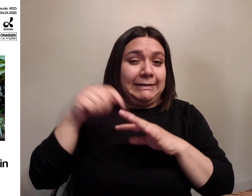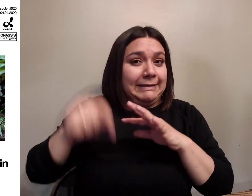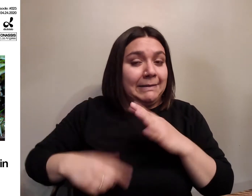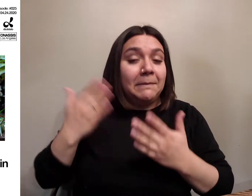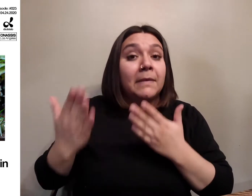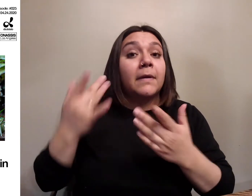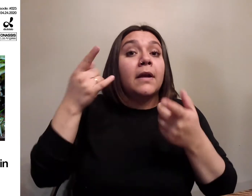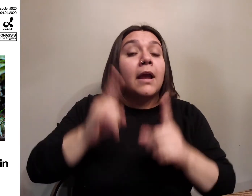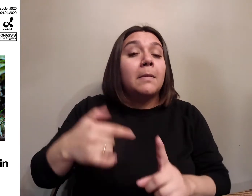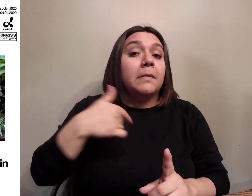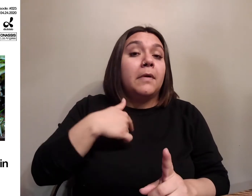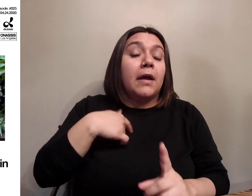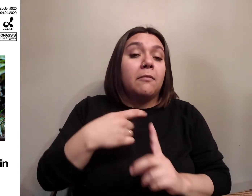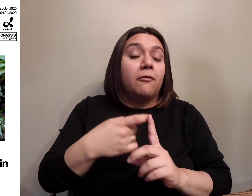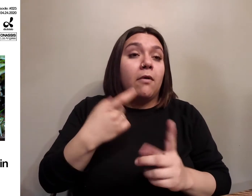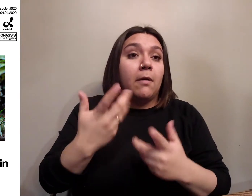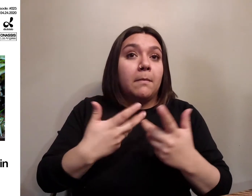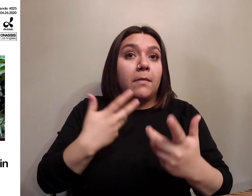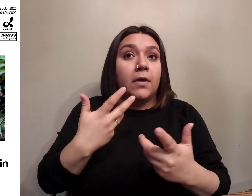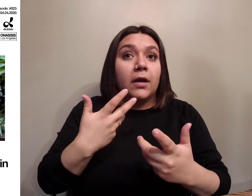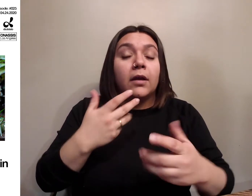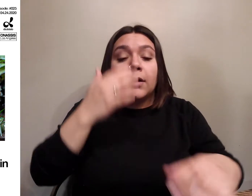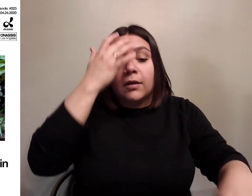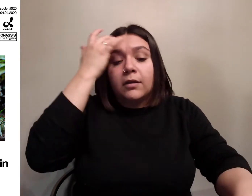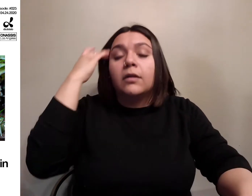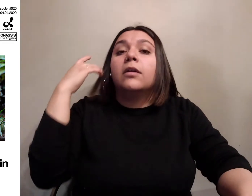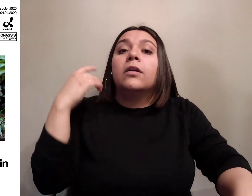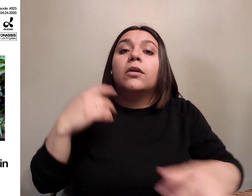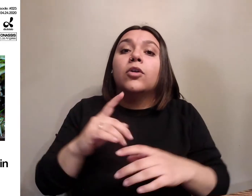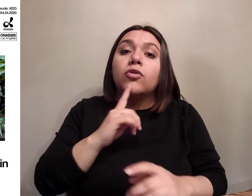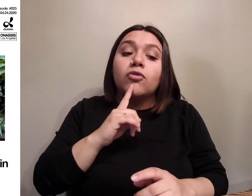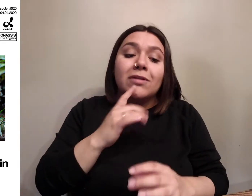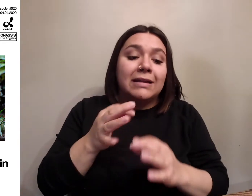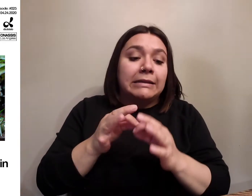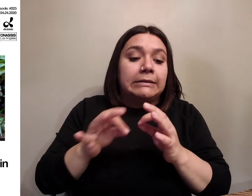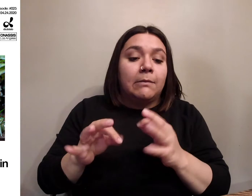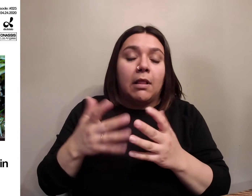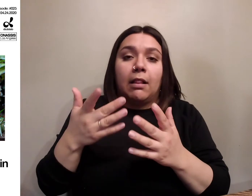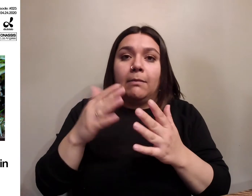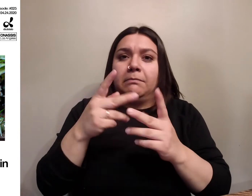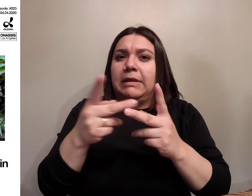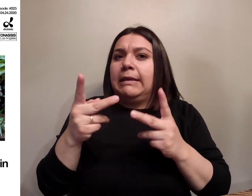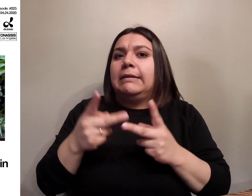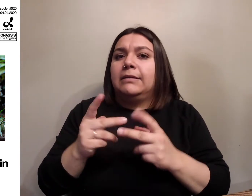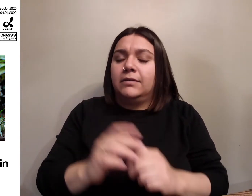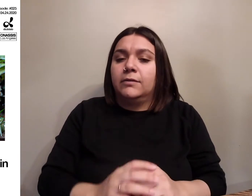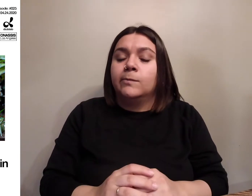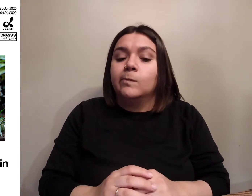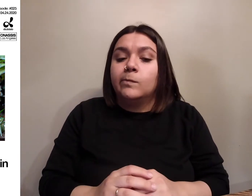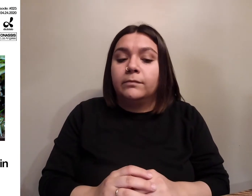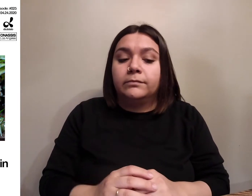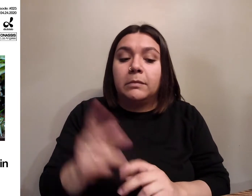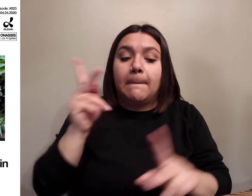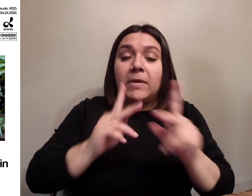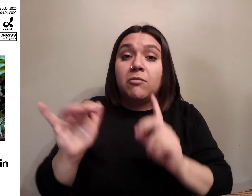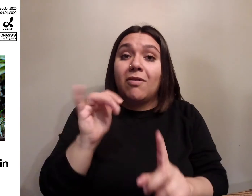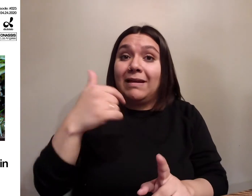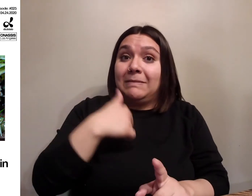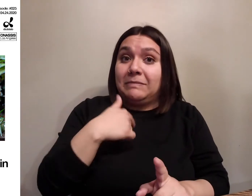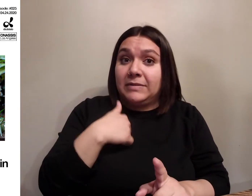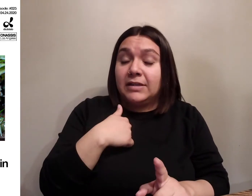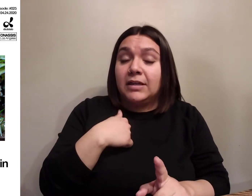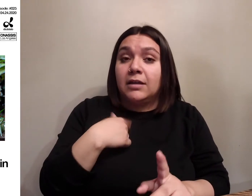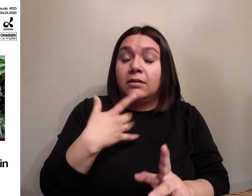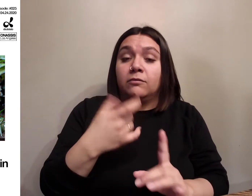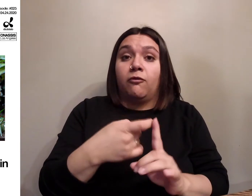It does resonate very deeply. And also, maybe because I come from a broken land,